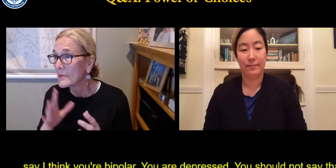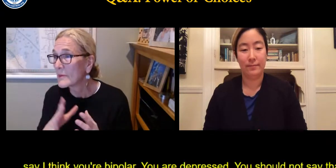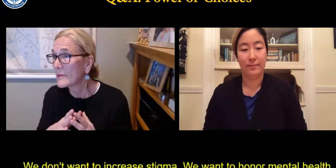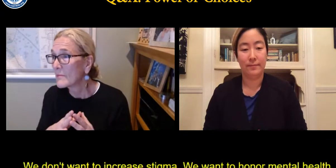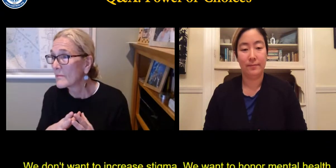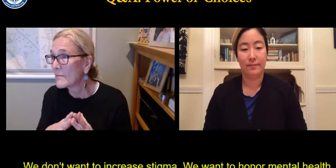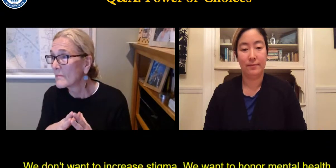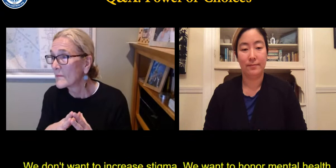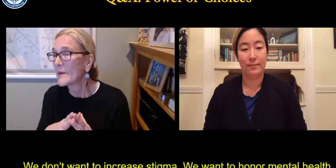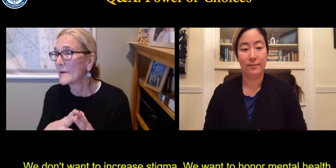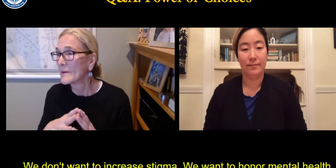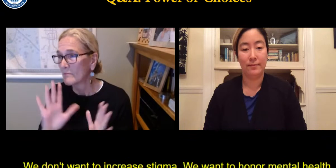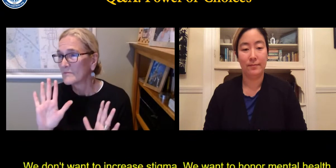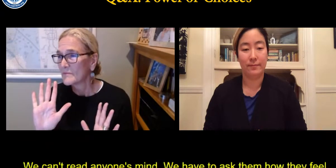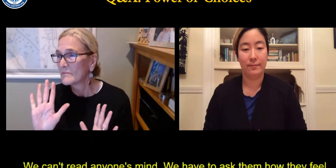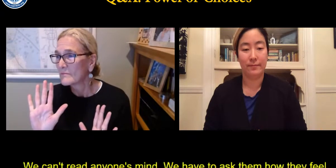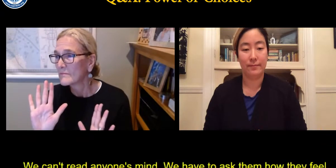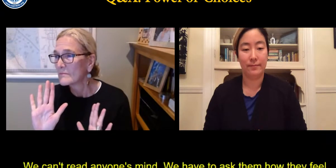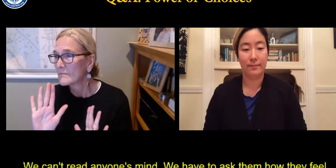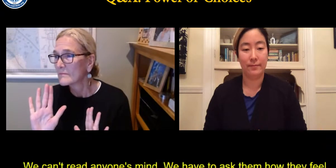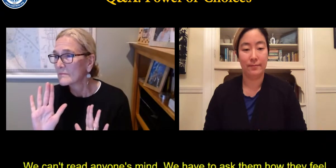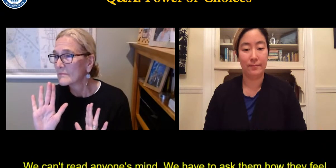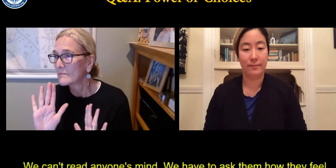Dr. Marla speaking. Okay.